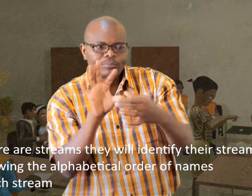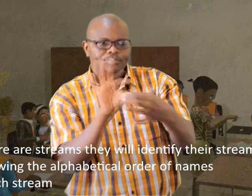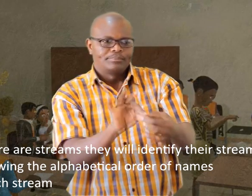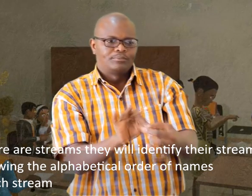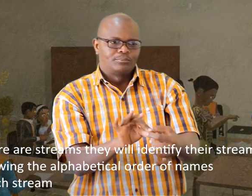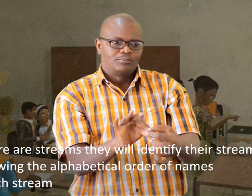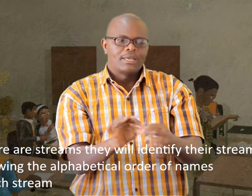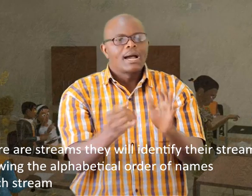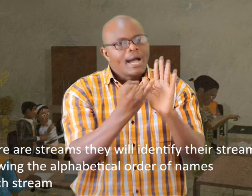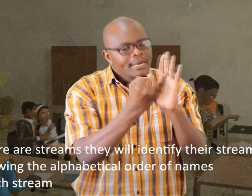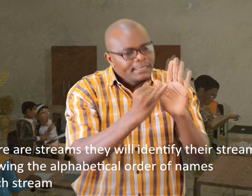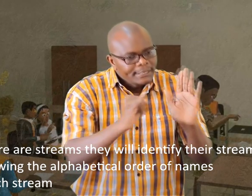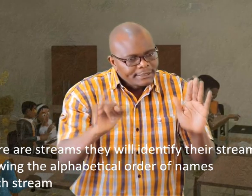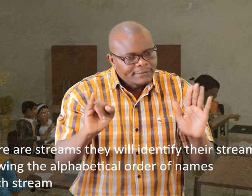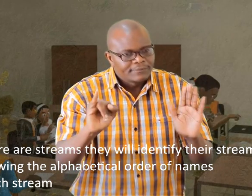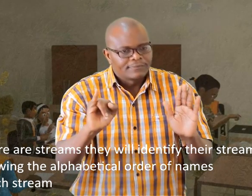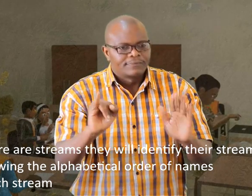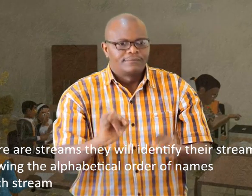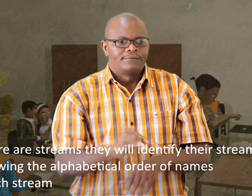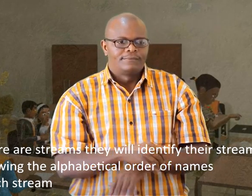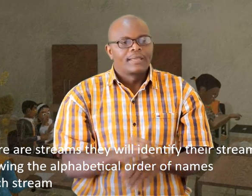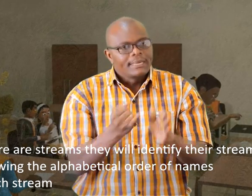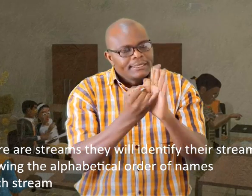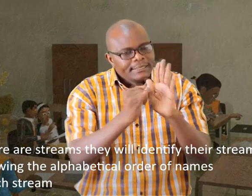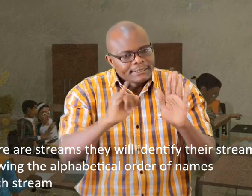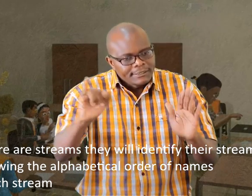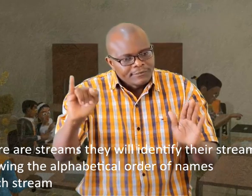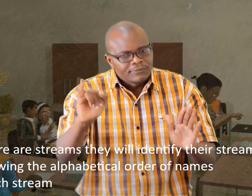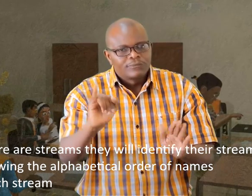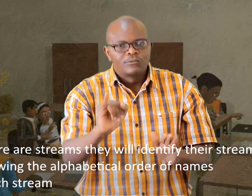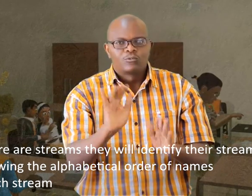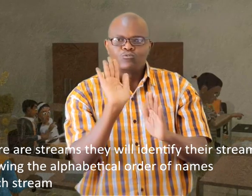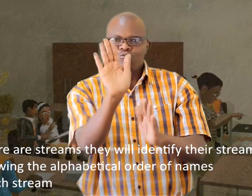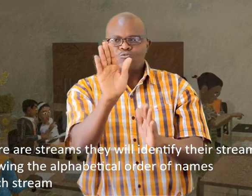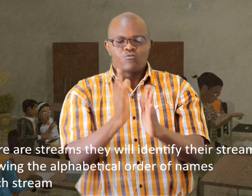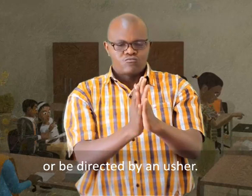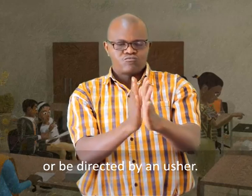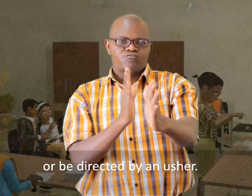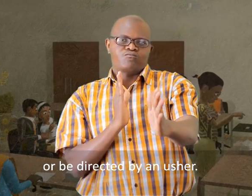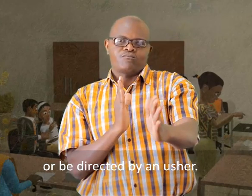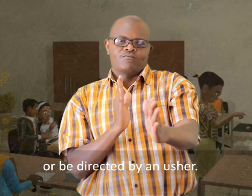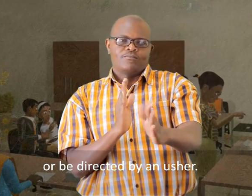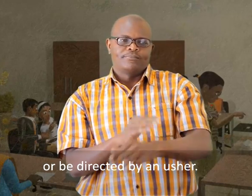the alphabetical order of names in each stream or be directed by an usher.